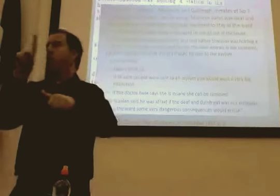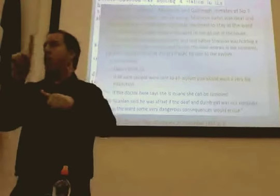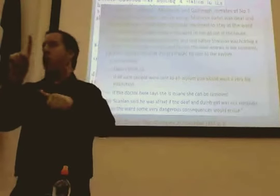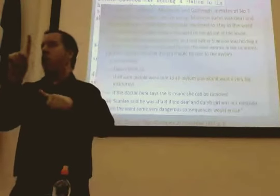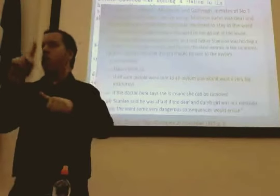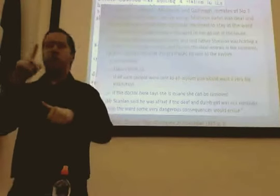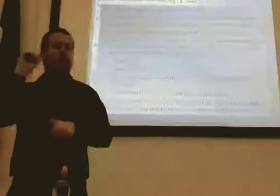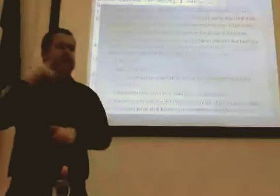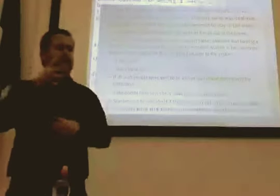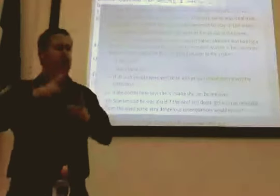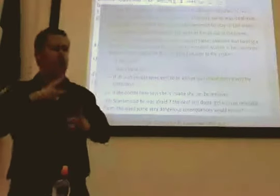is